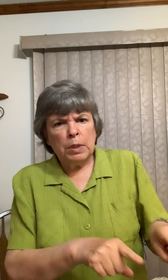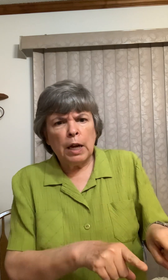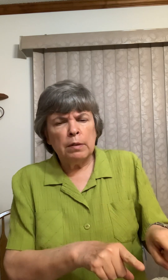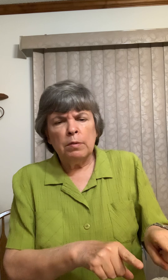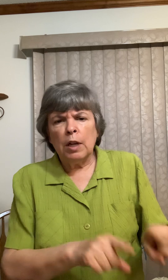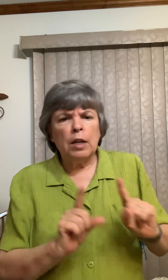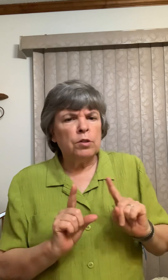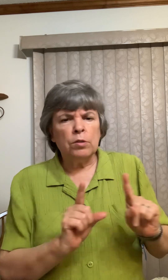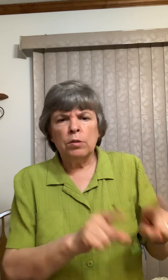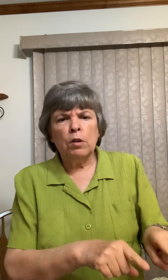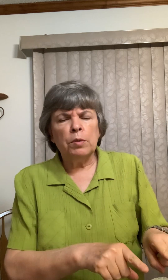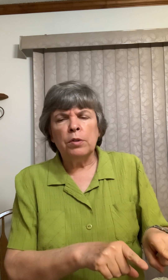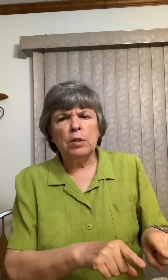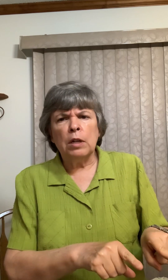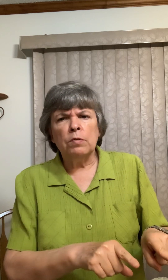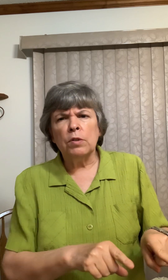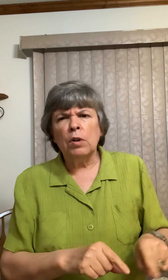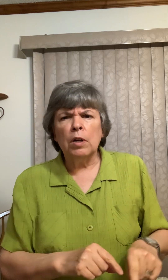I just go with the sign for gone.